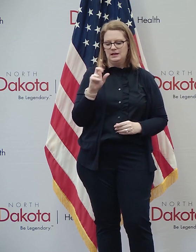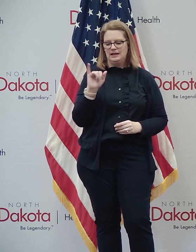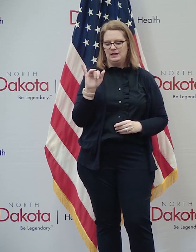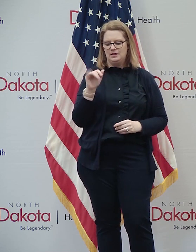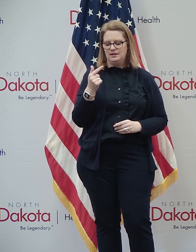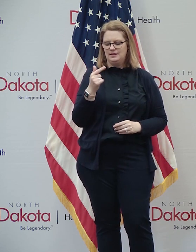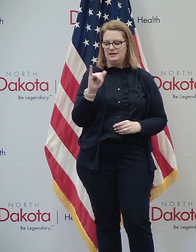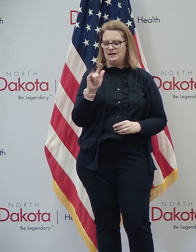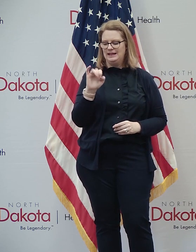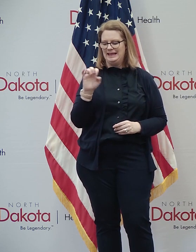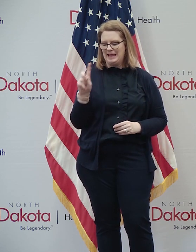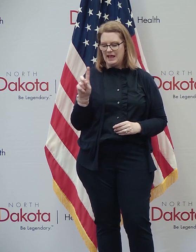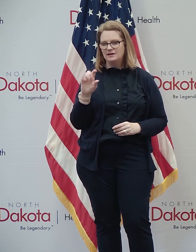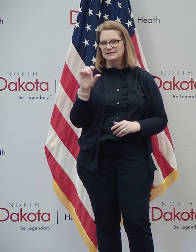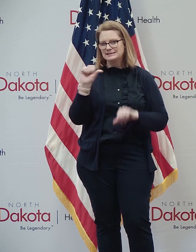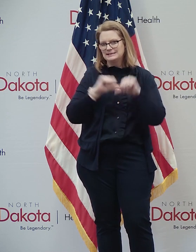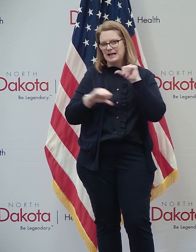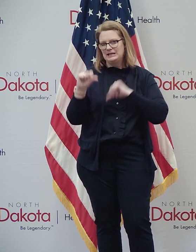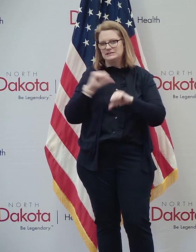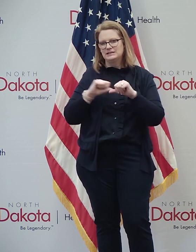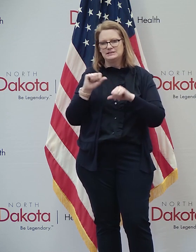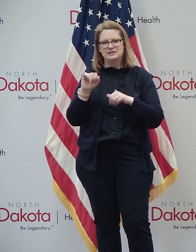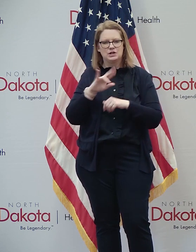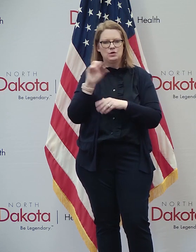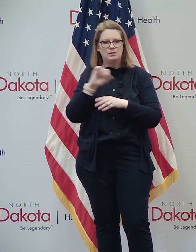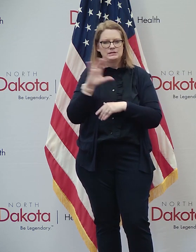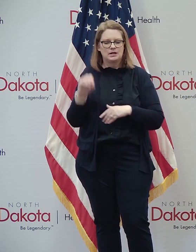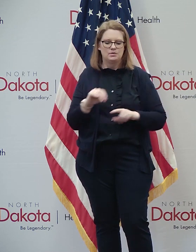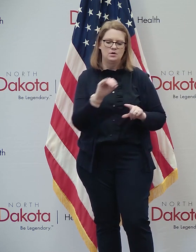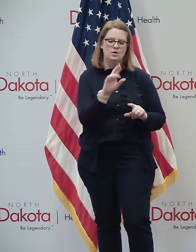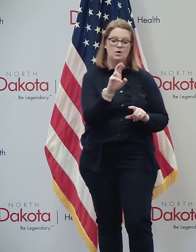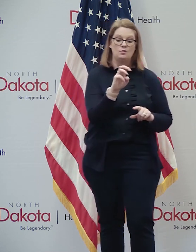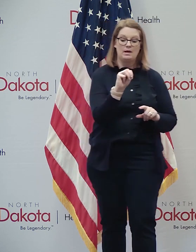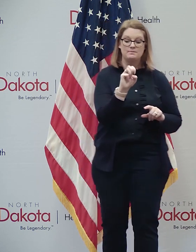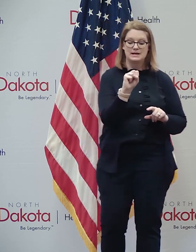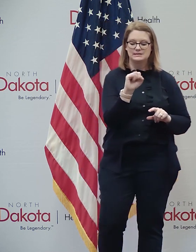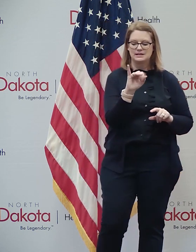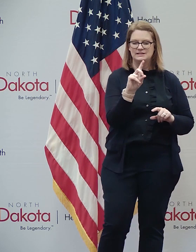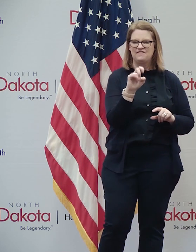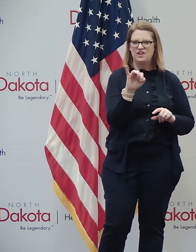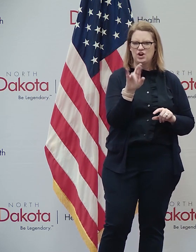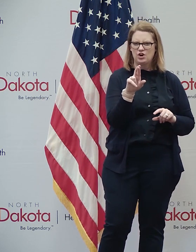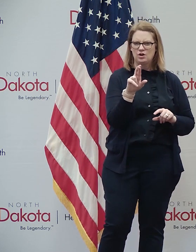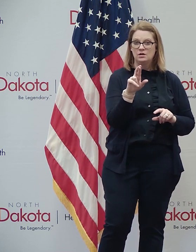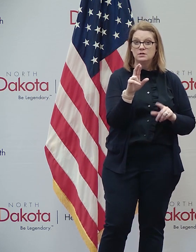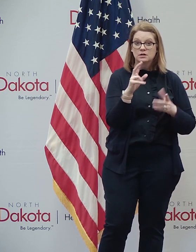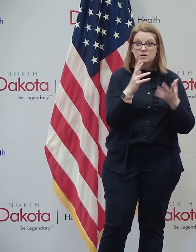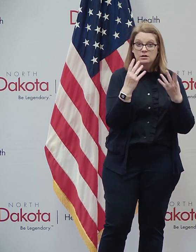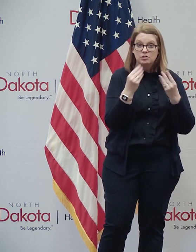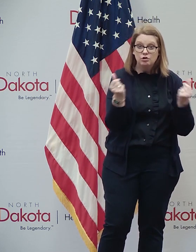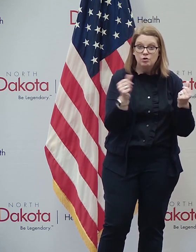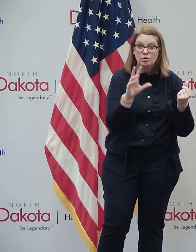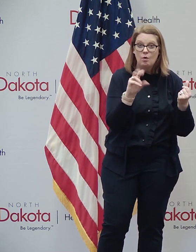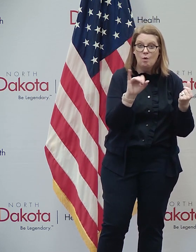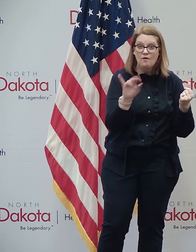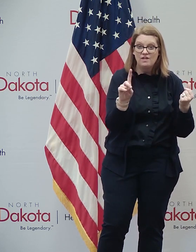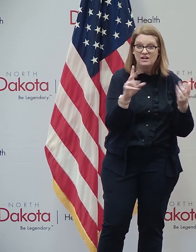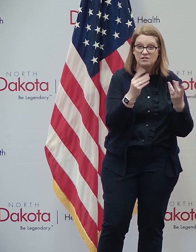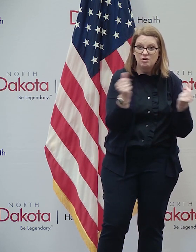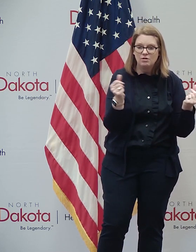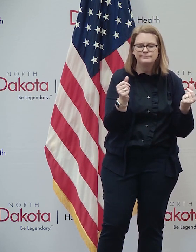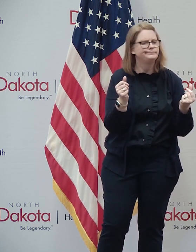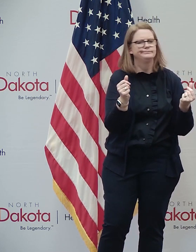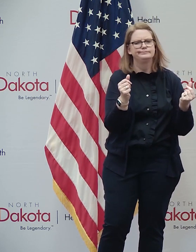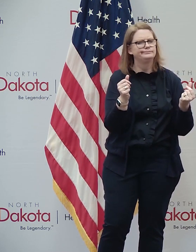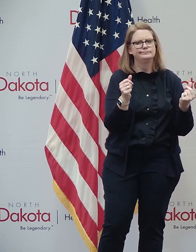Sciences, a U.S. company. Remdesivir, of course, doesn't cure COVID-19, but the drug may speed up recovery. The